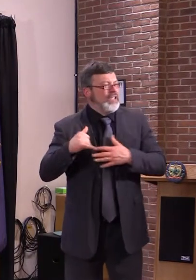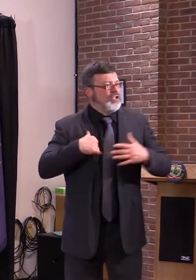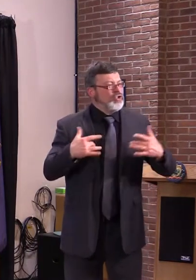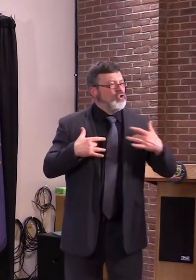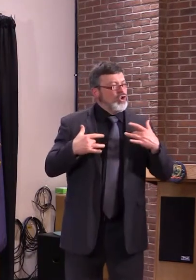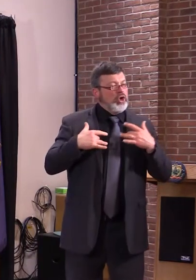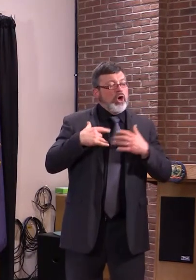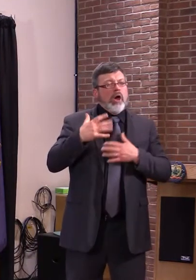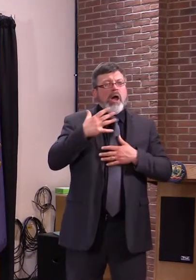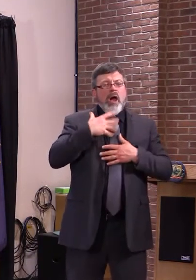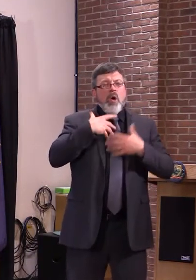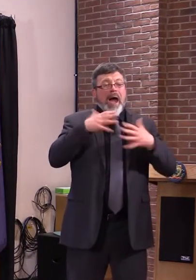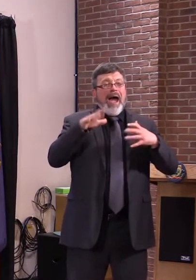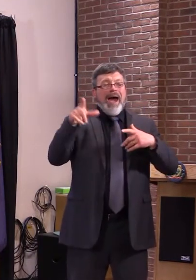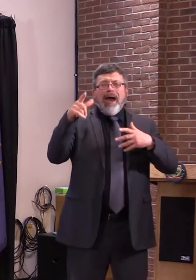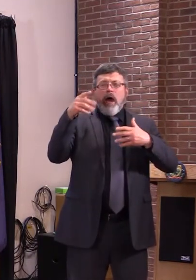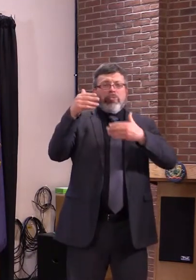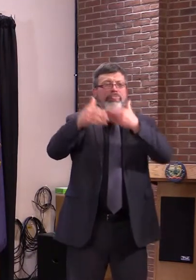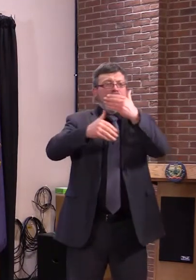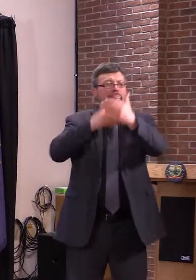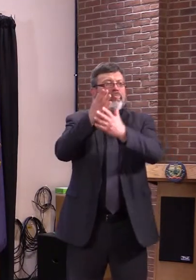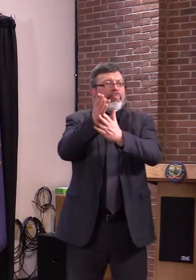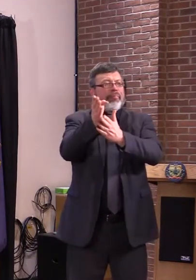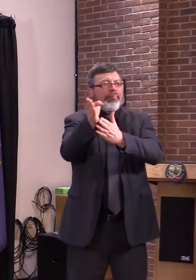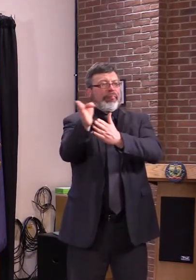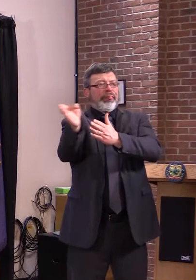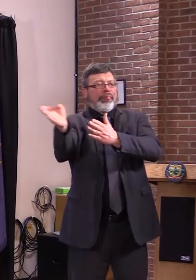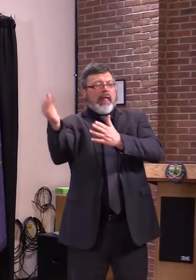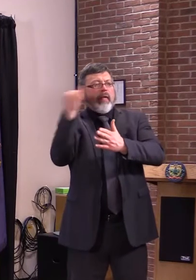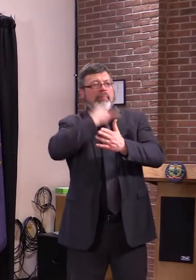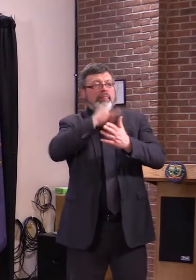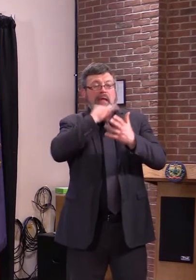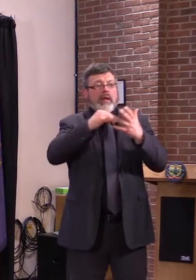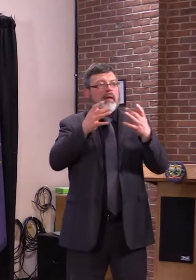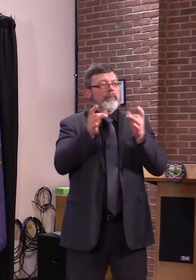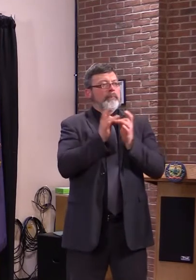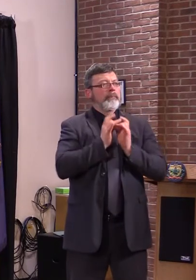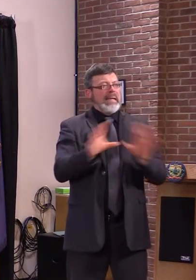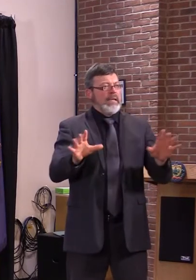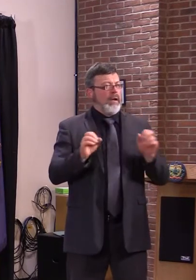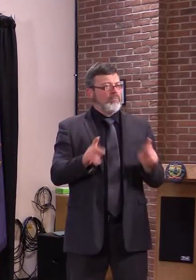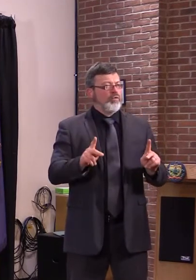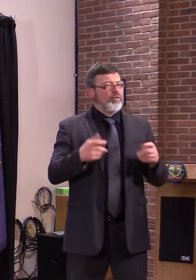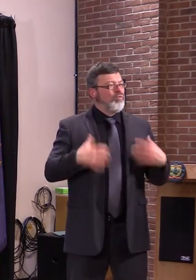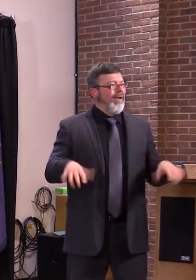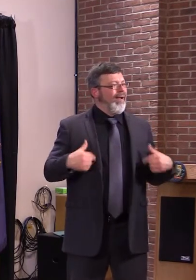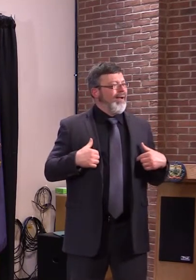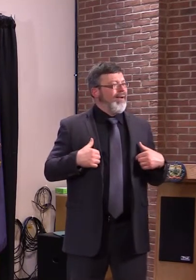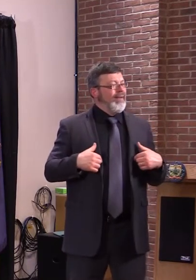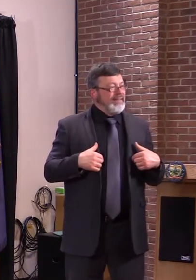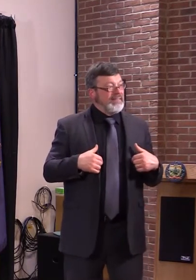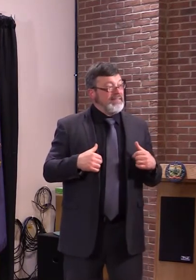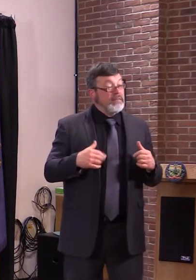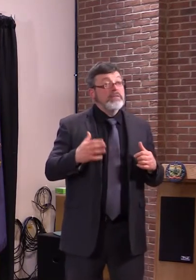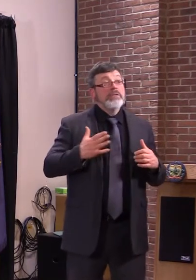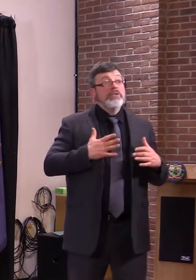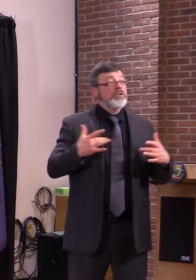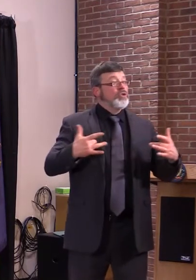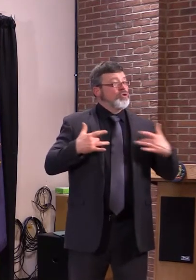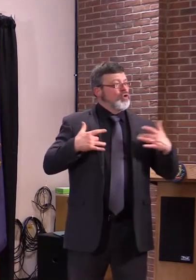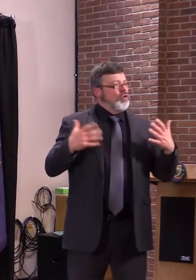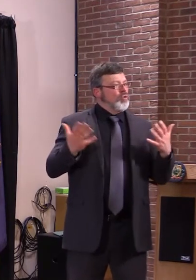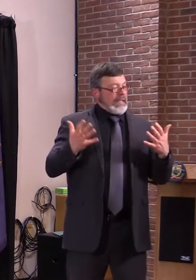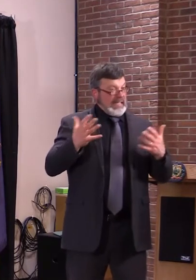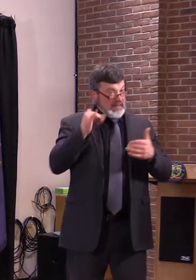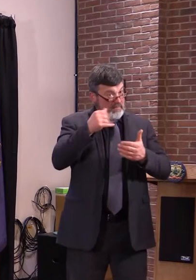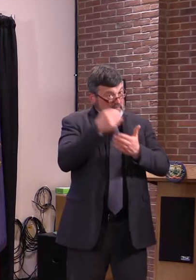So, I wanted to take this opportunity to elevate some of our greatest concerns, which relate to ARPA funding and putting